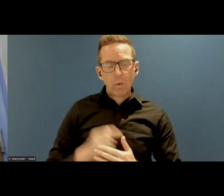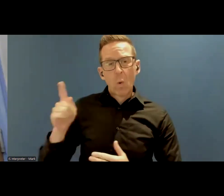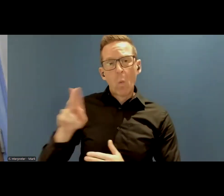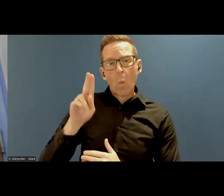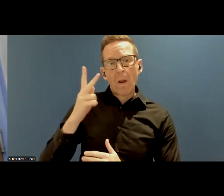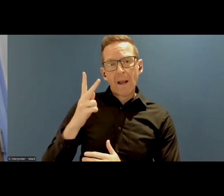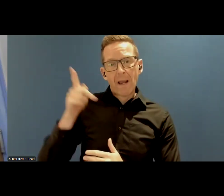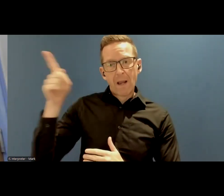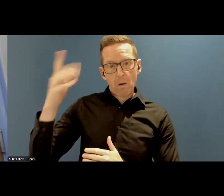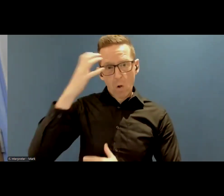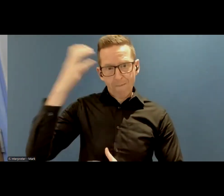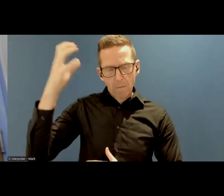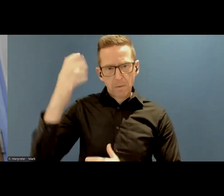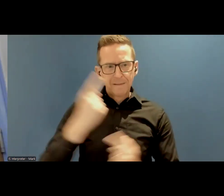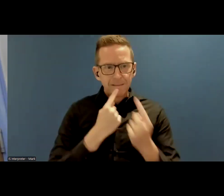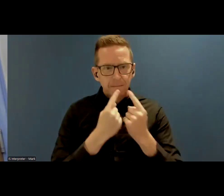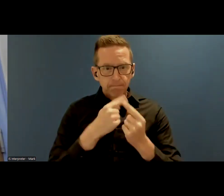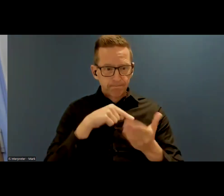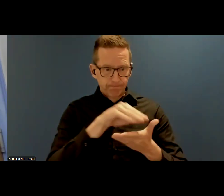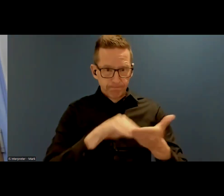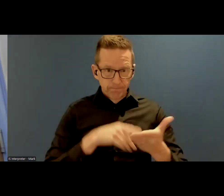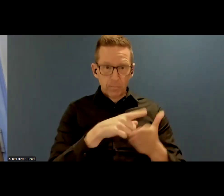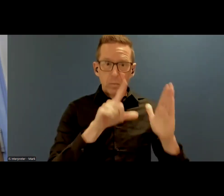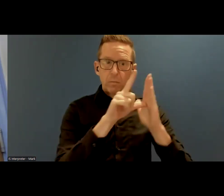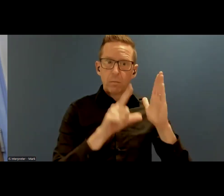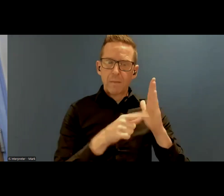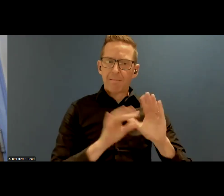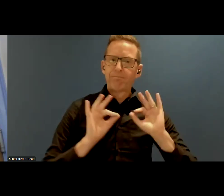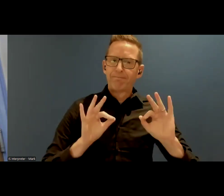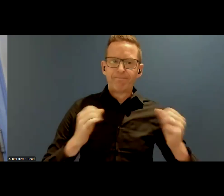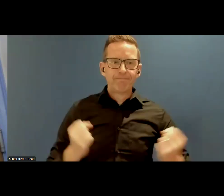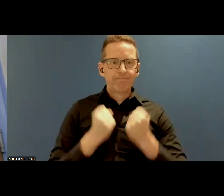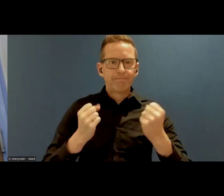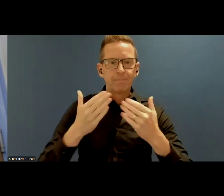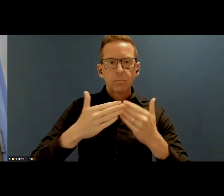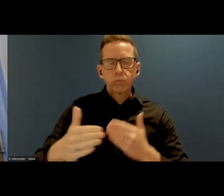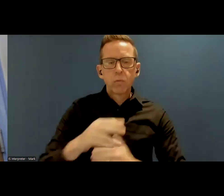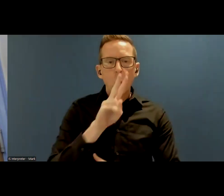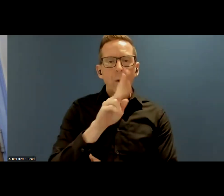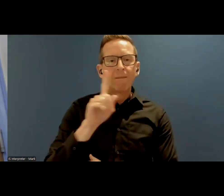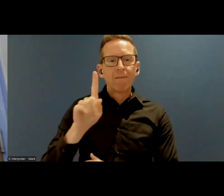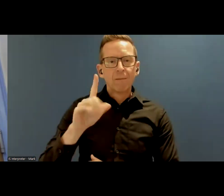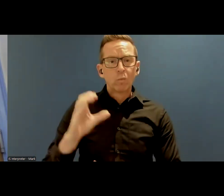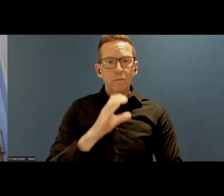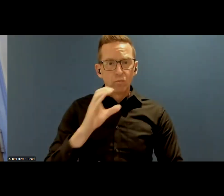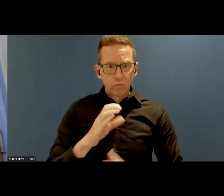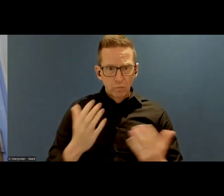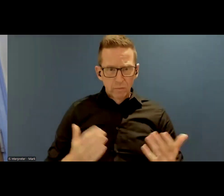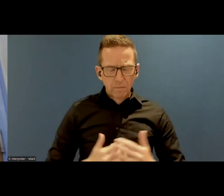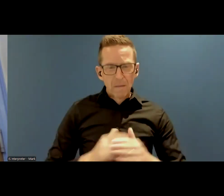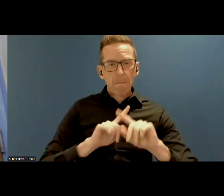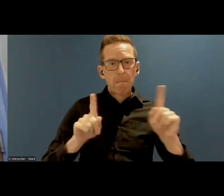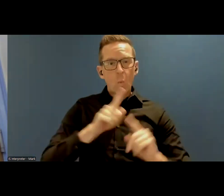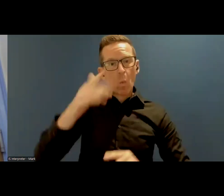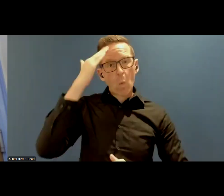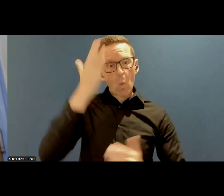bill as making this act fit for the 21st century. In reality, the bill will do very much